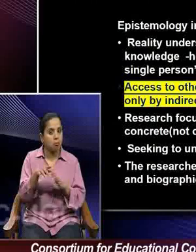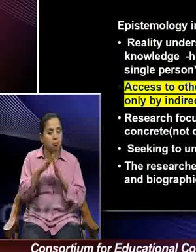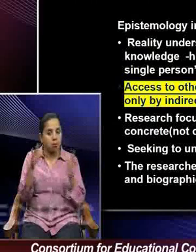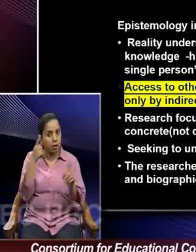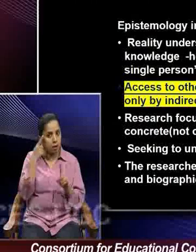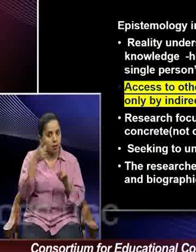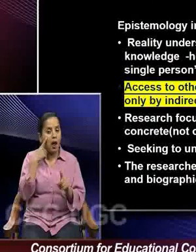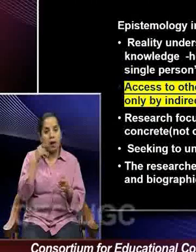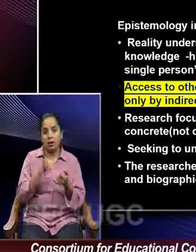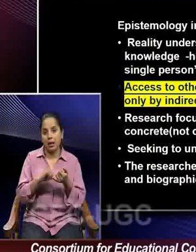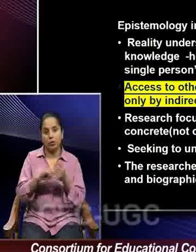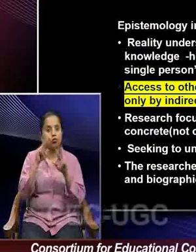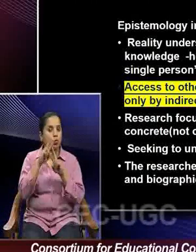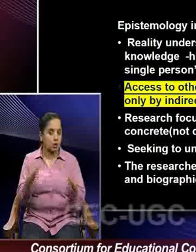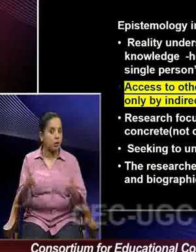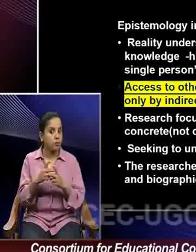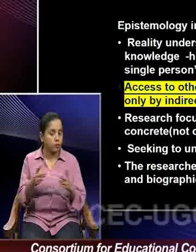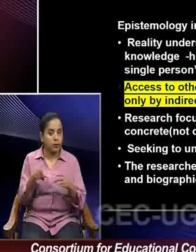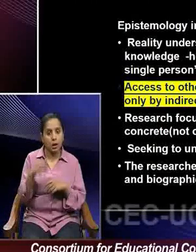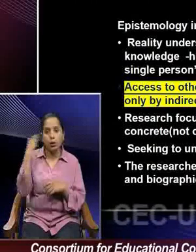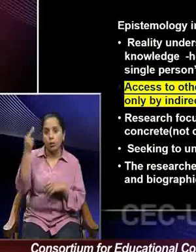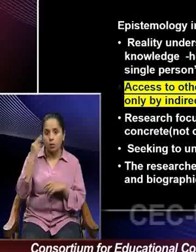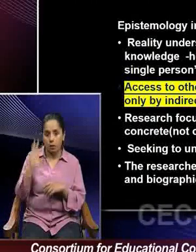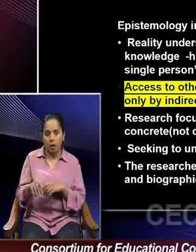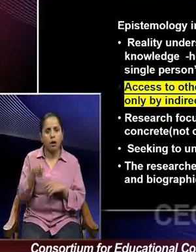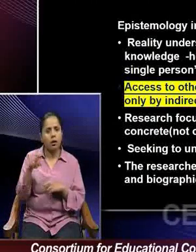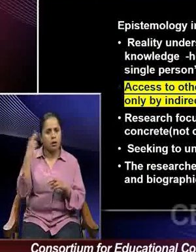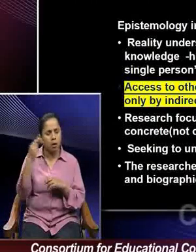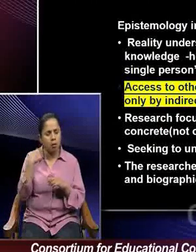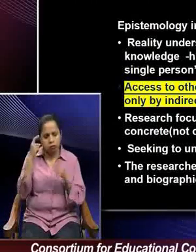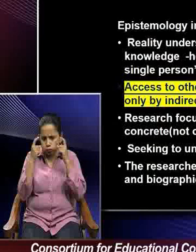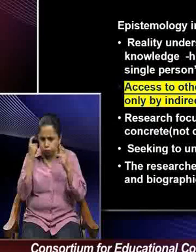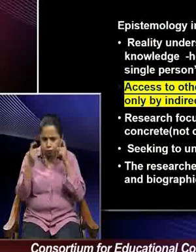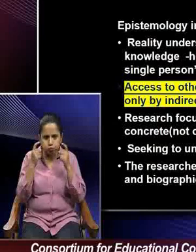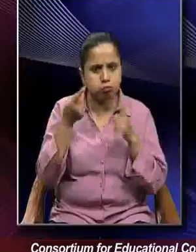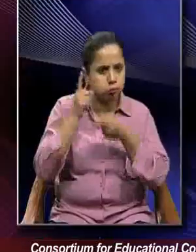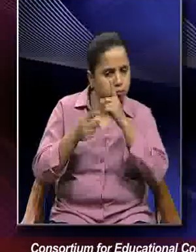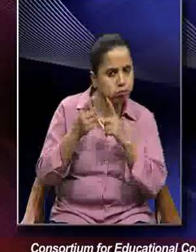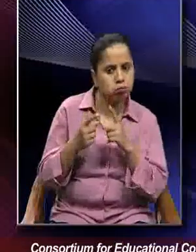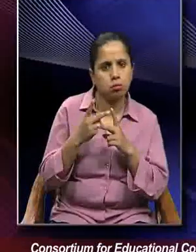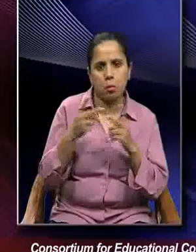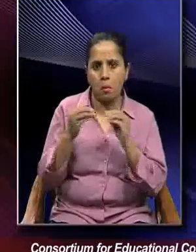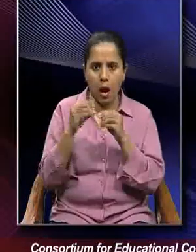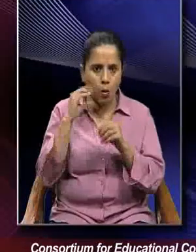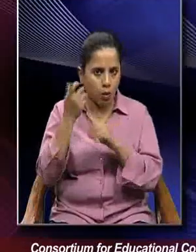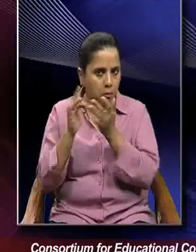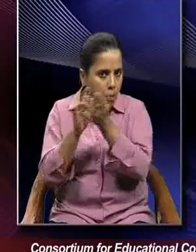of ISS research. Therefore, the researcher thinks critically, historically, and biographically.